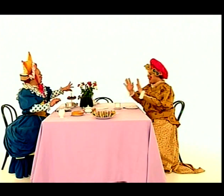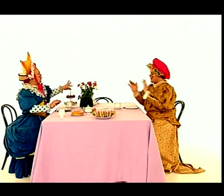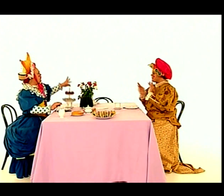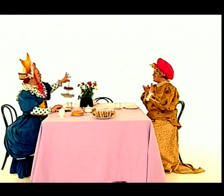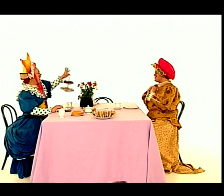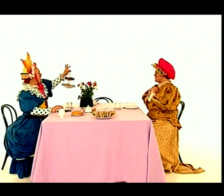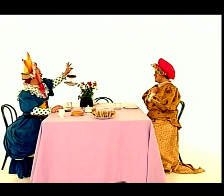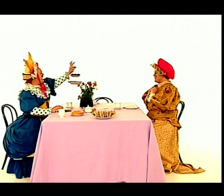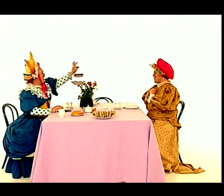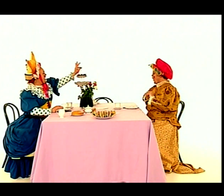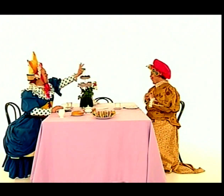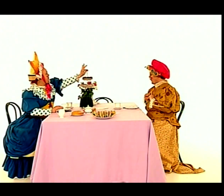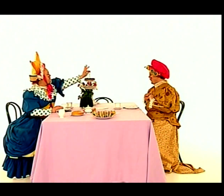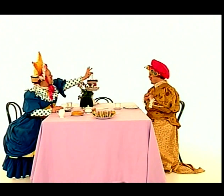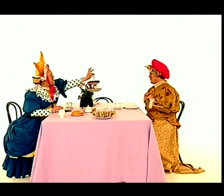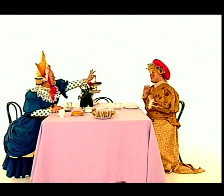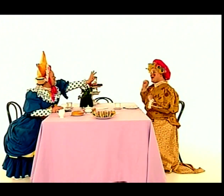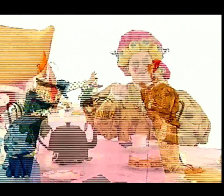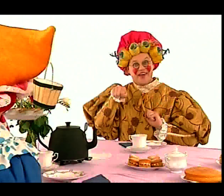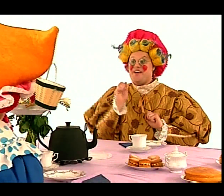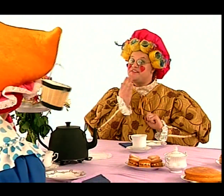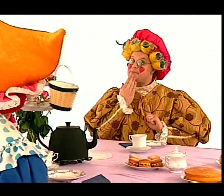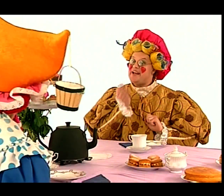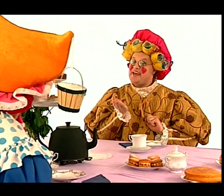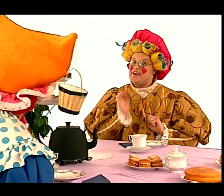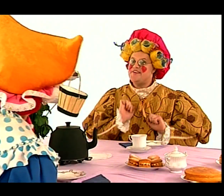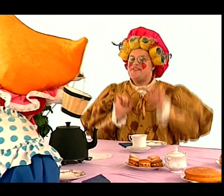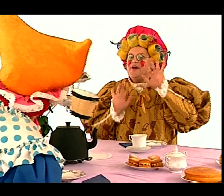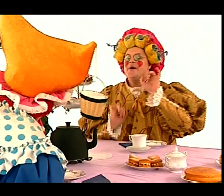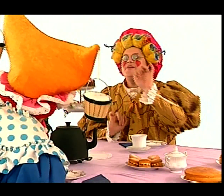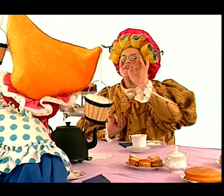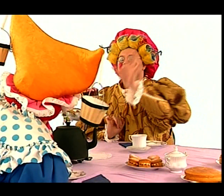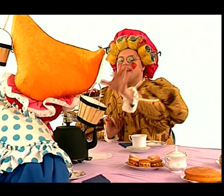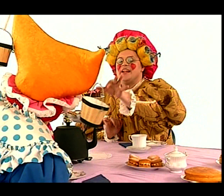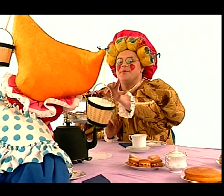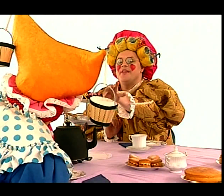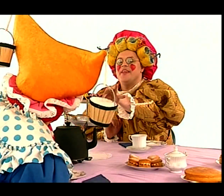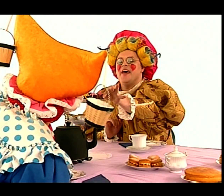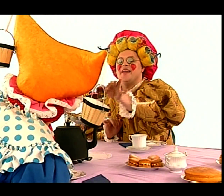Would you like a cake? Oh, yes, please. Just a little one. That's lovely.